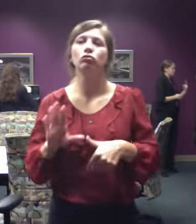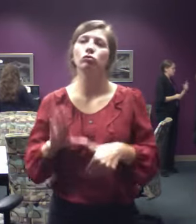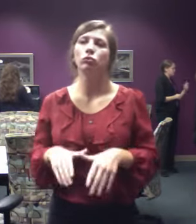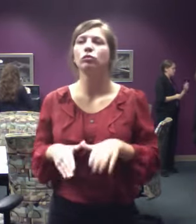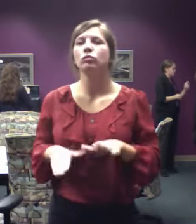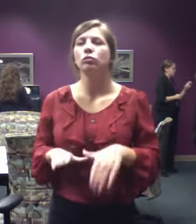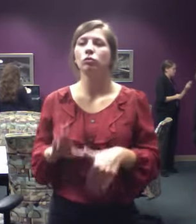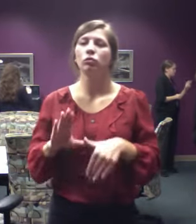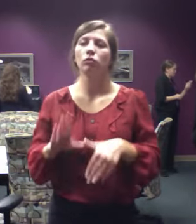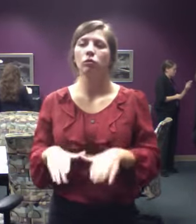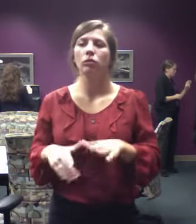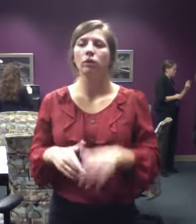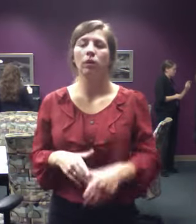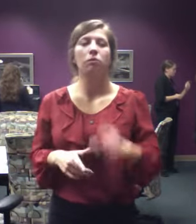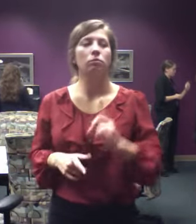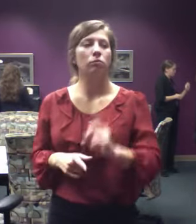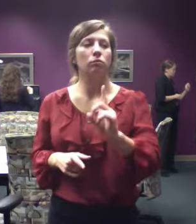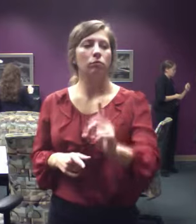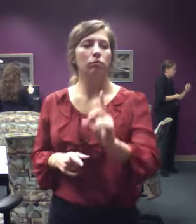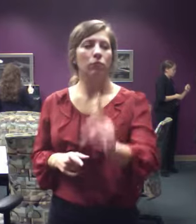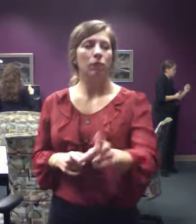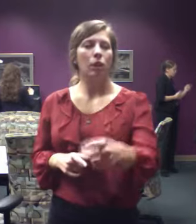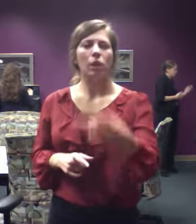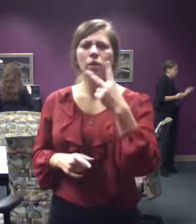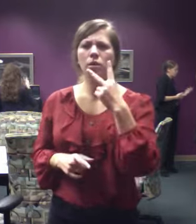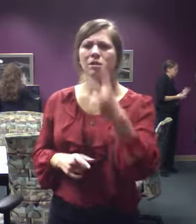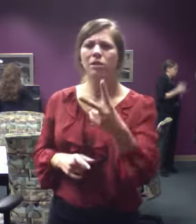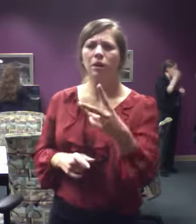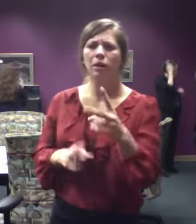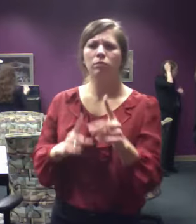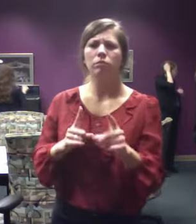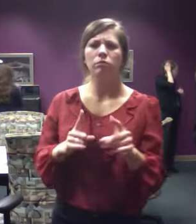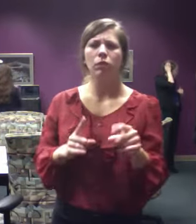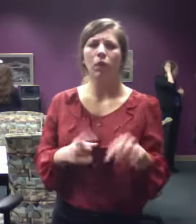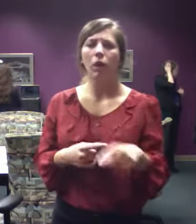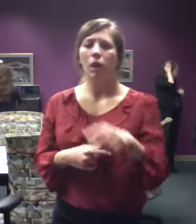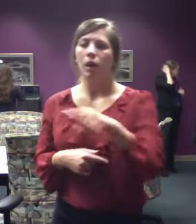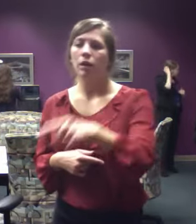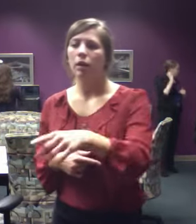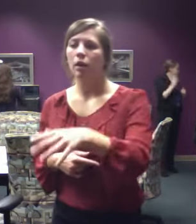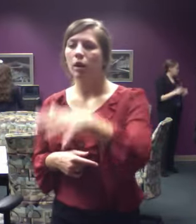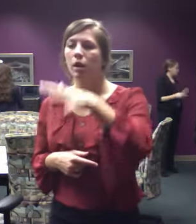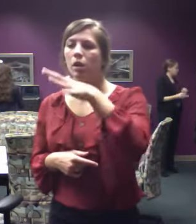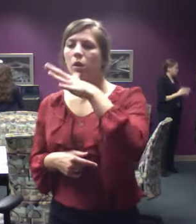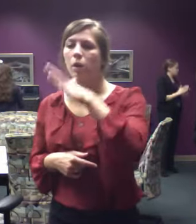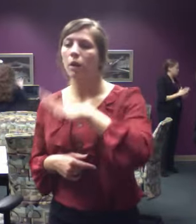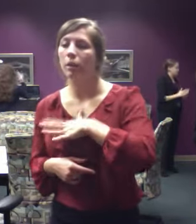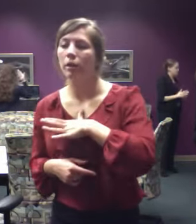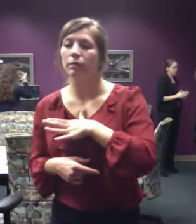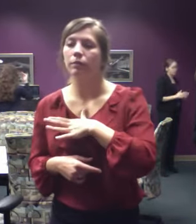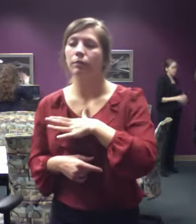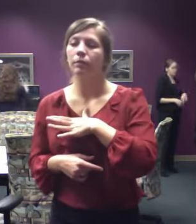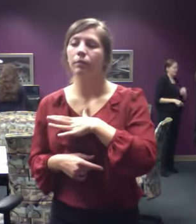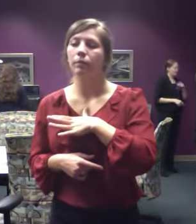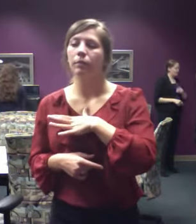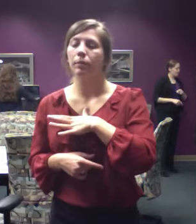you can tell there are more women. Now, I was cognizant of the fact, so I told my wife one time we got off the metro and we were coming up, I said, we were walking along